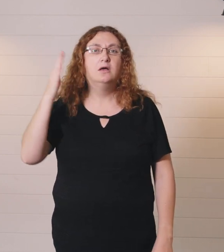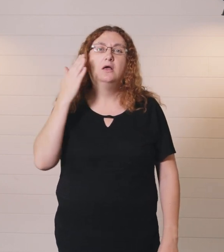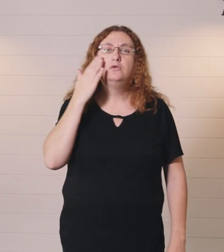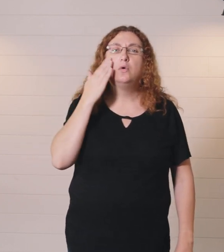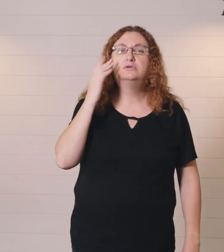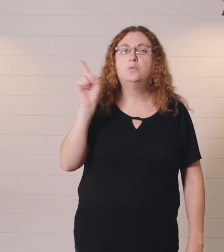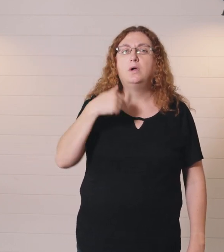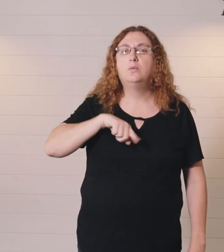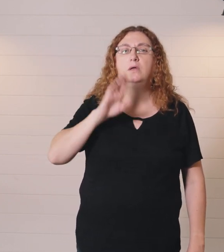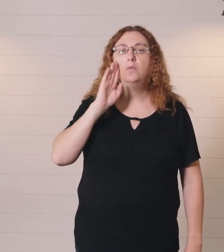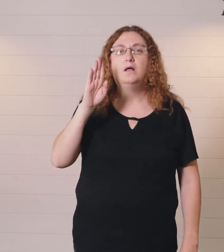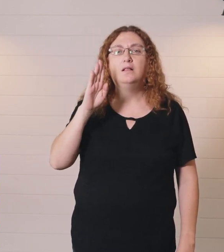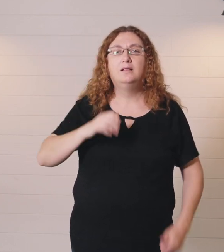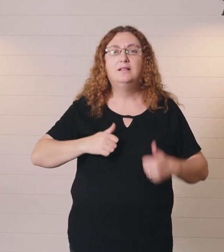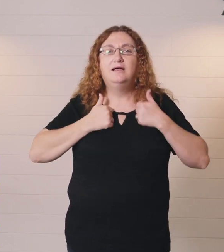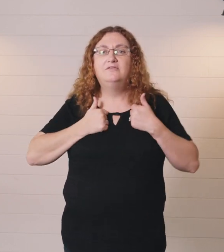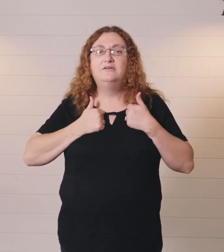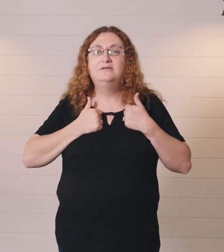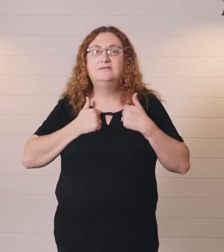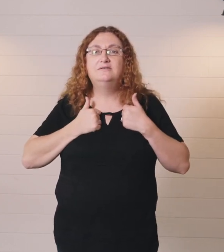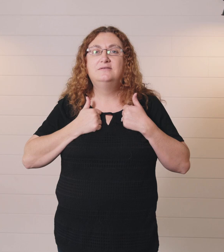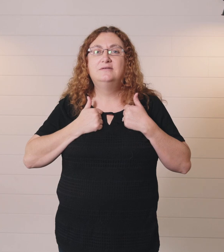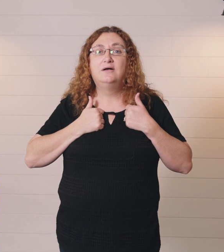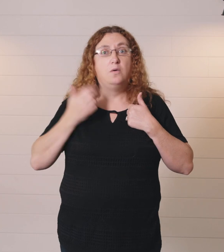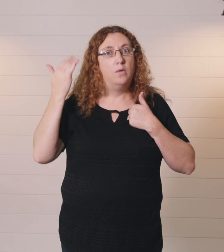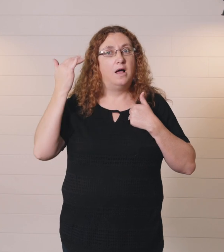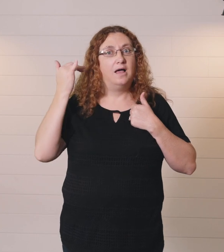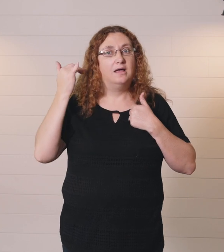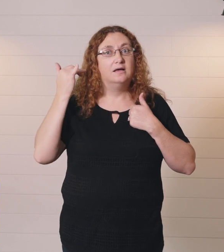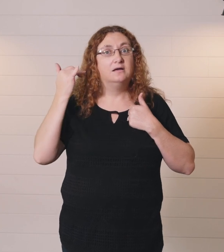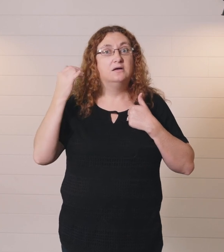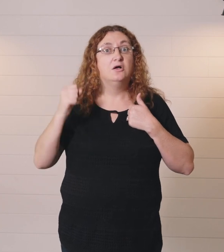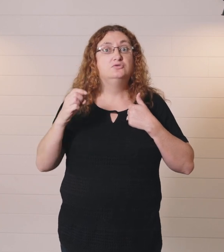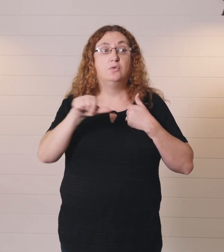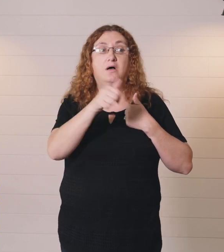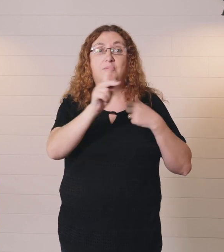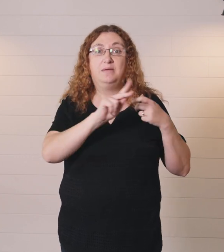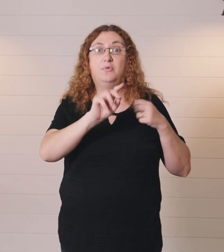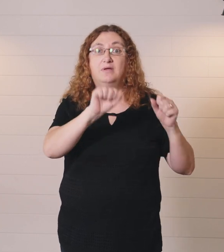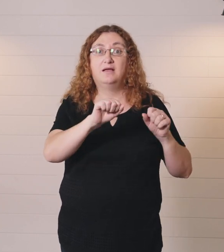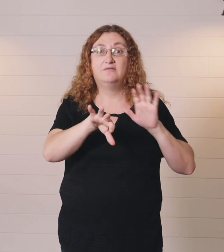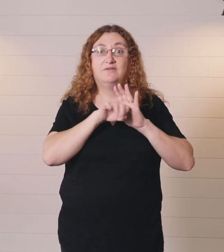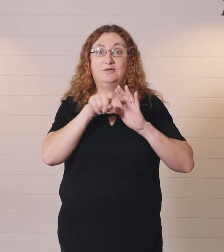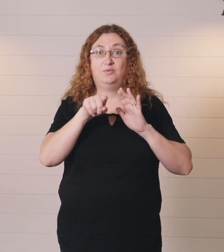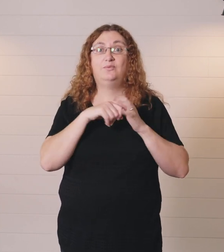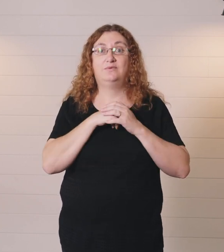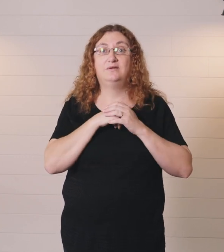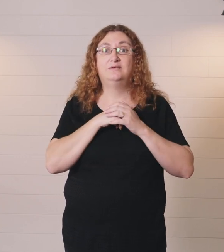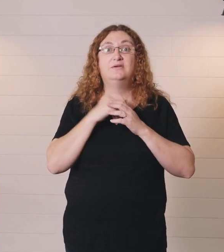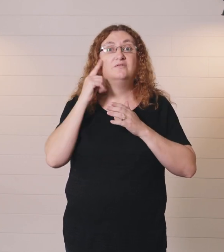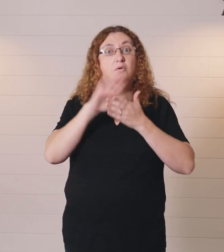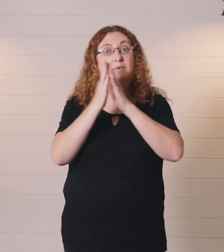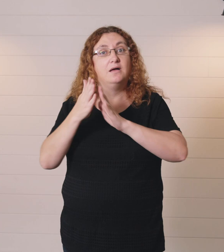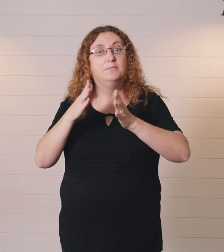will live so that people will seek him. In other words, in eternity past, God knew your address.